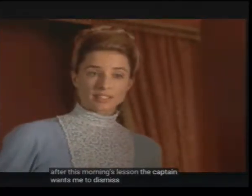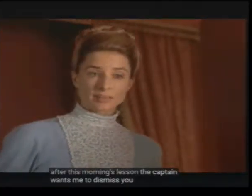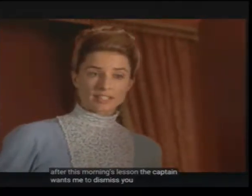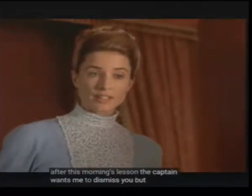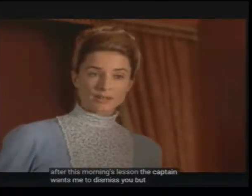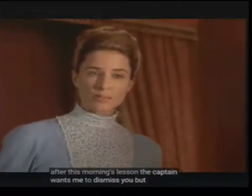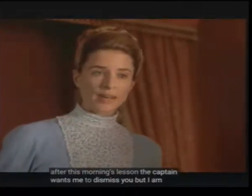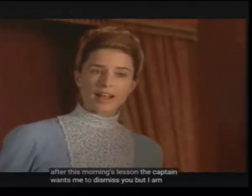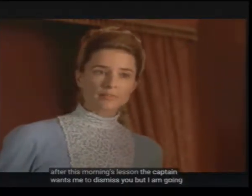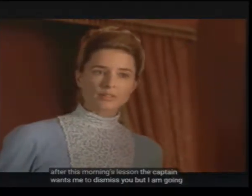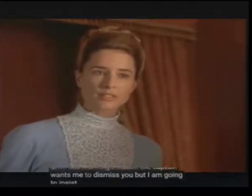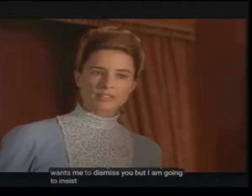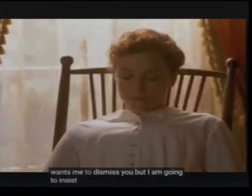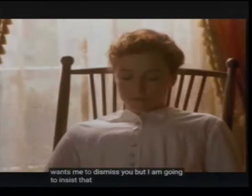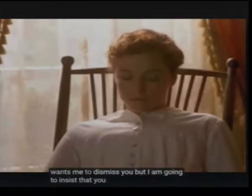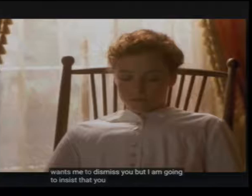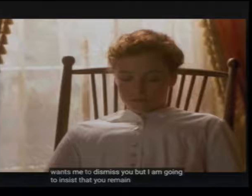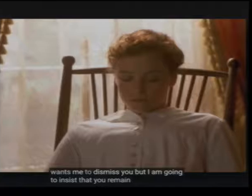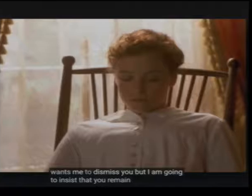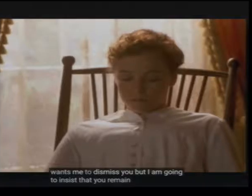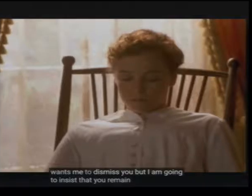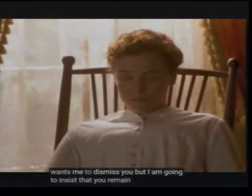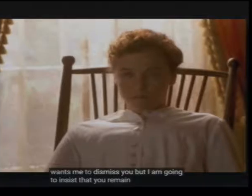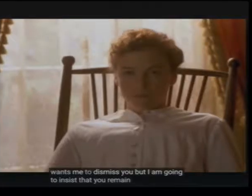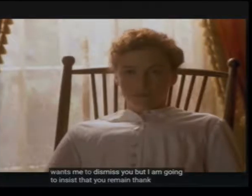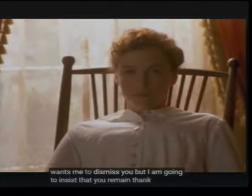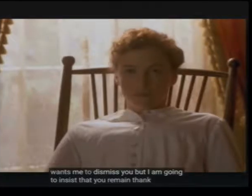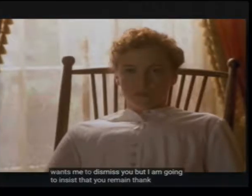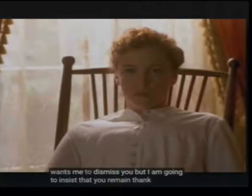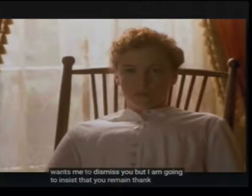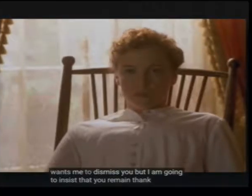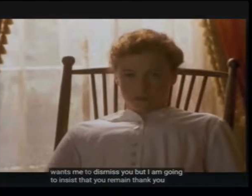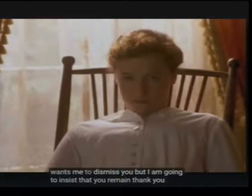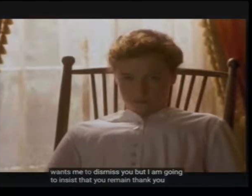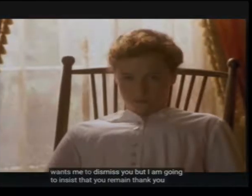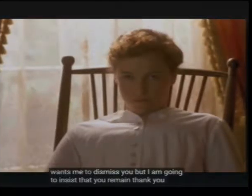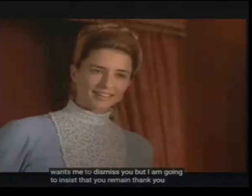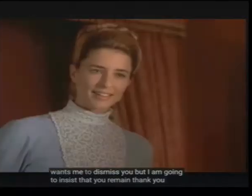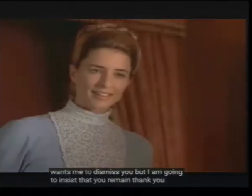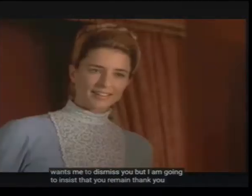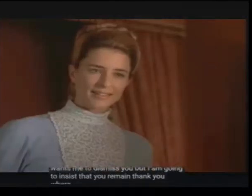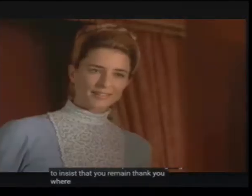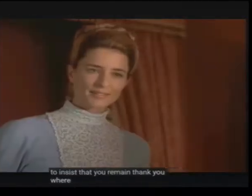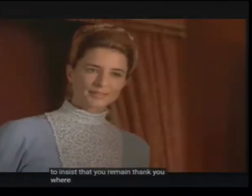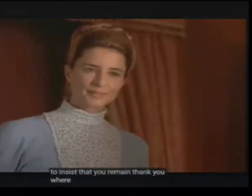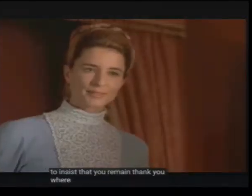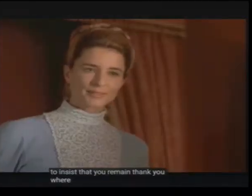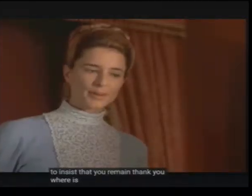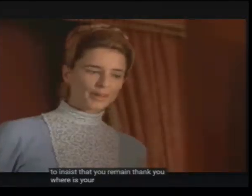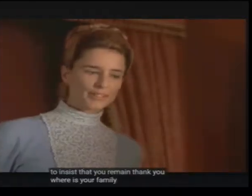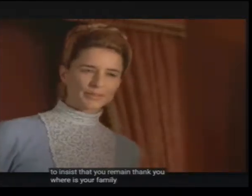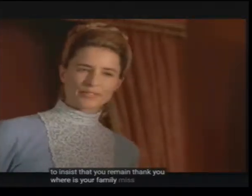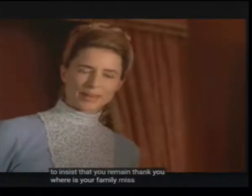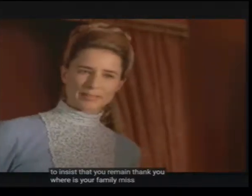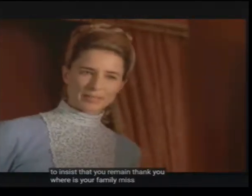dismiss you, but I am going to insist that you remain. Thank you. Where is your family, Miss